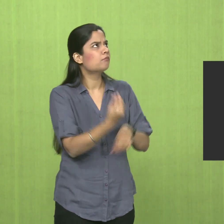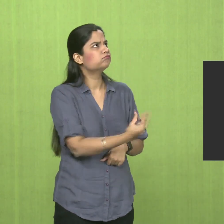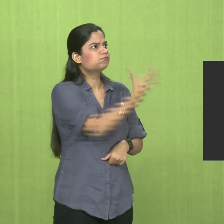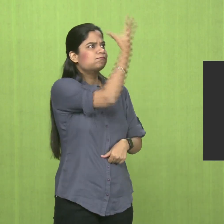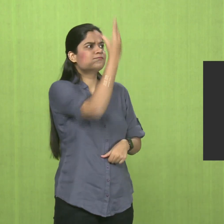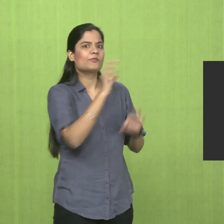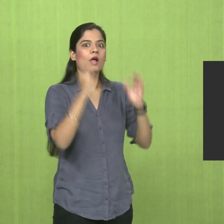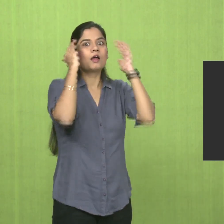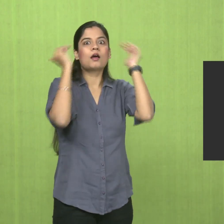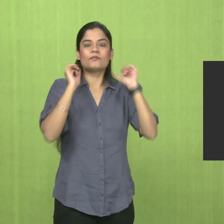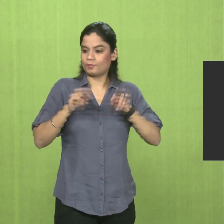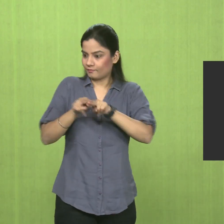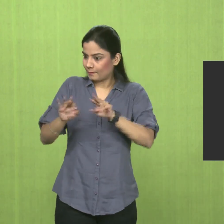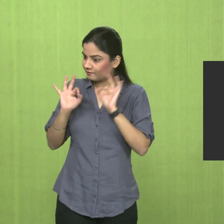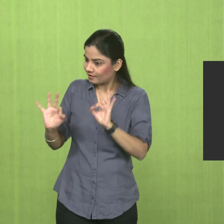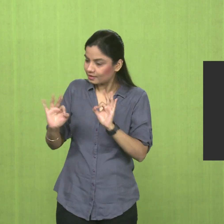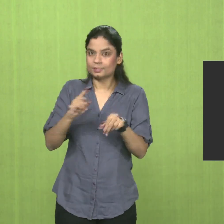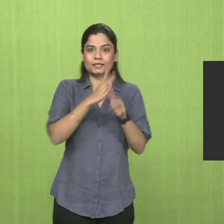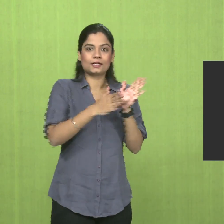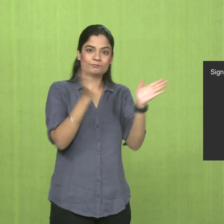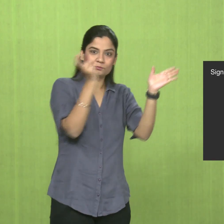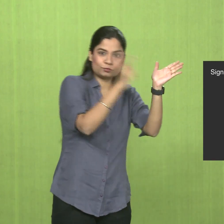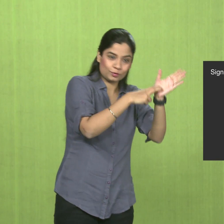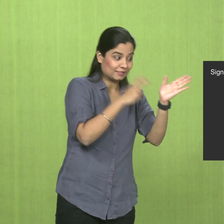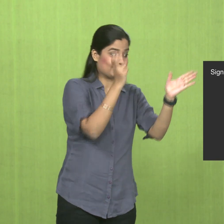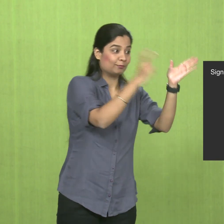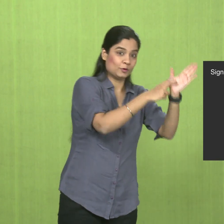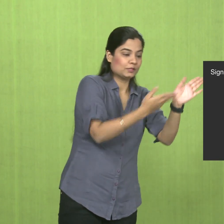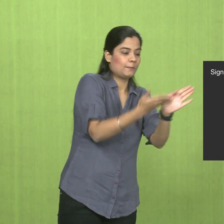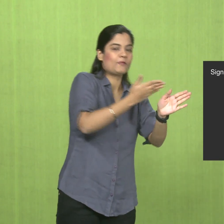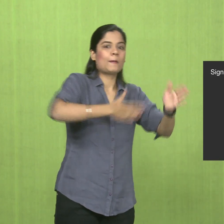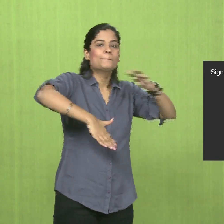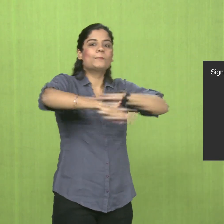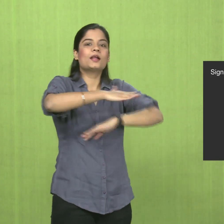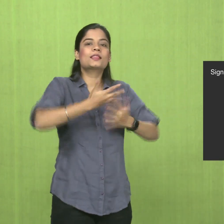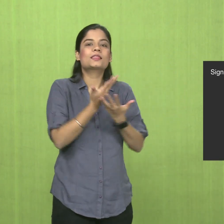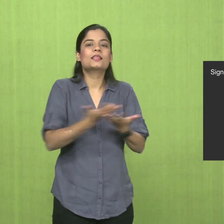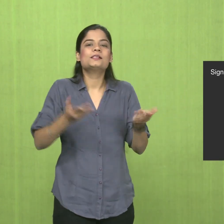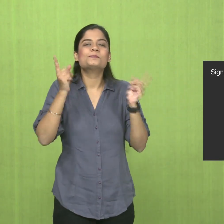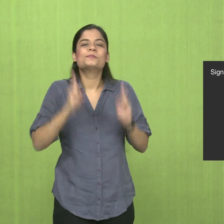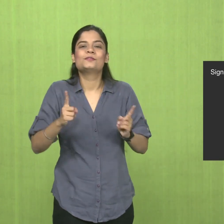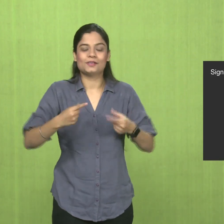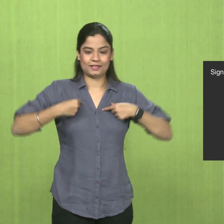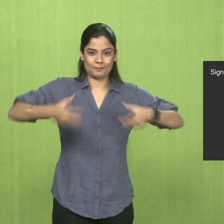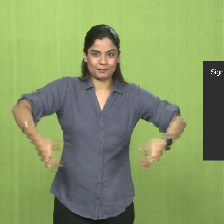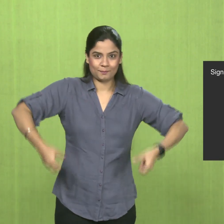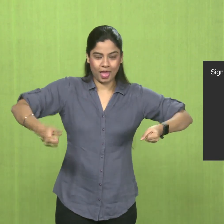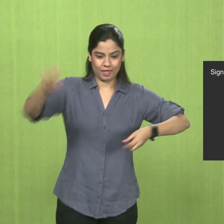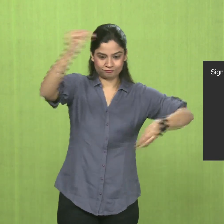and do our packing, everything. As per the comfort of everyone, we will plan different things like what